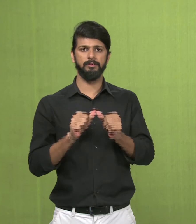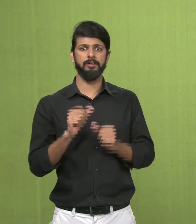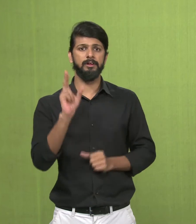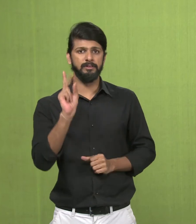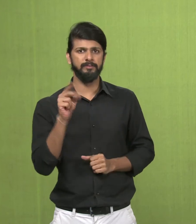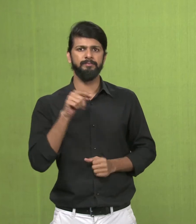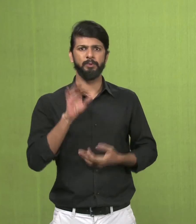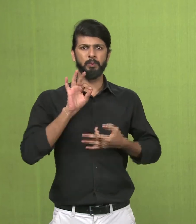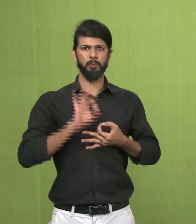Answer number 2.